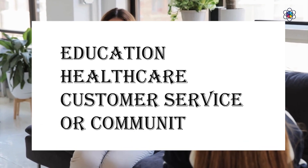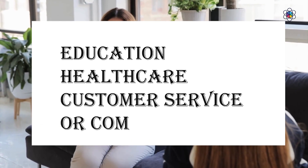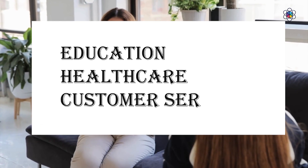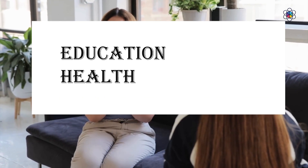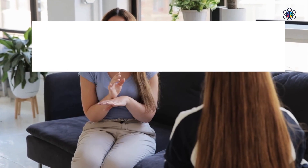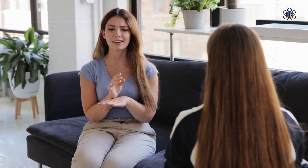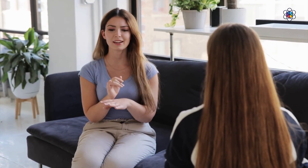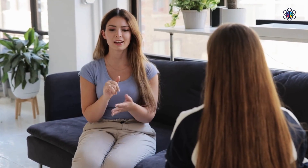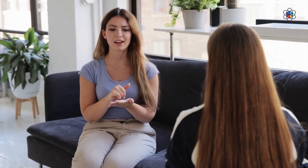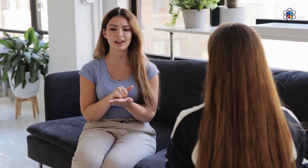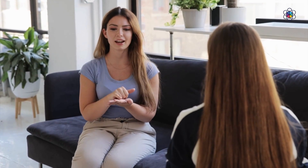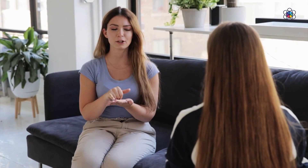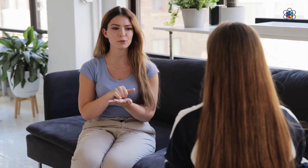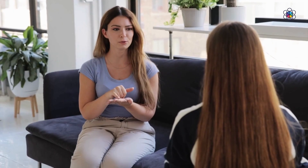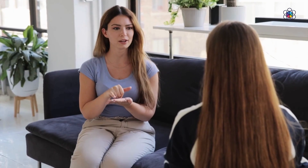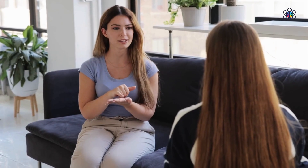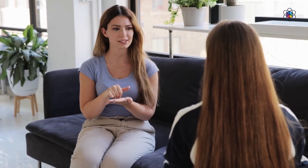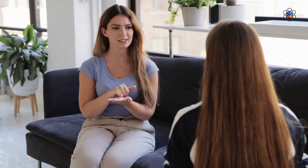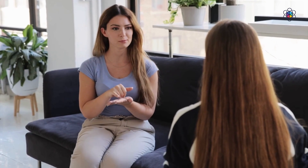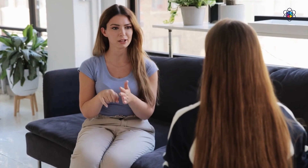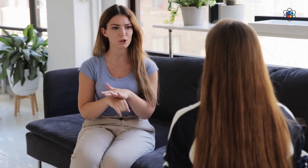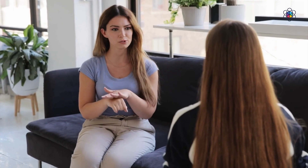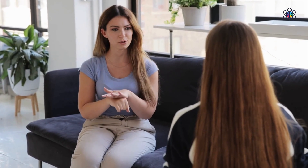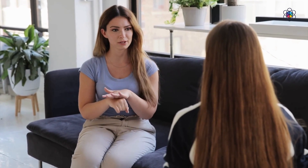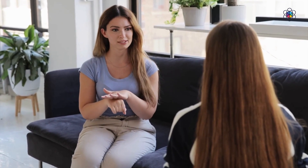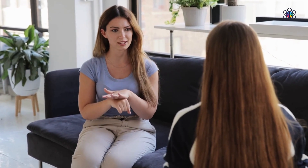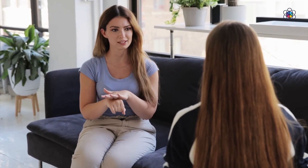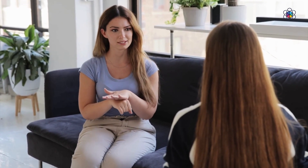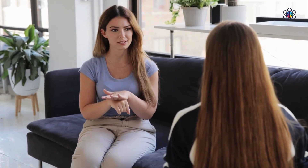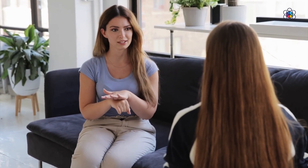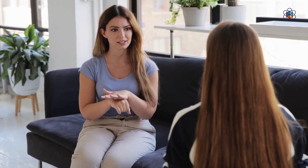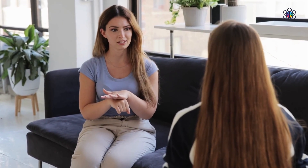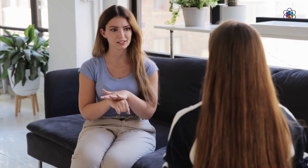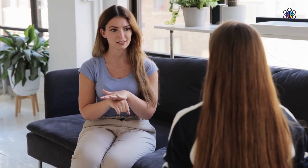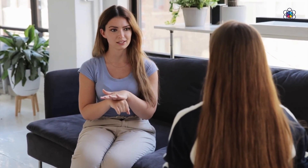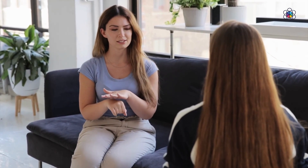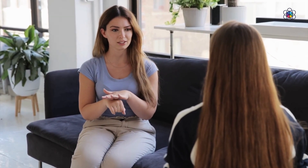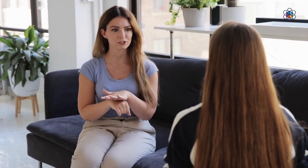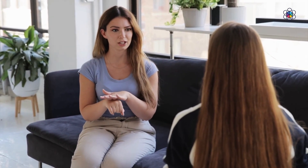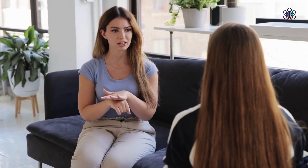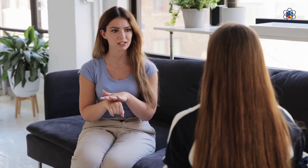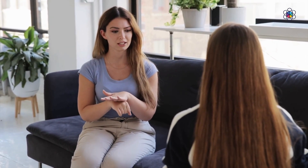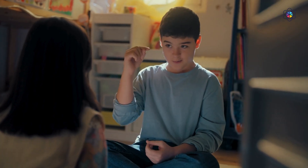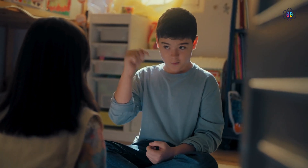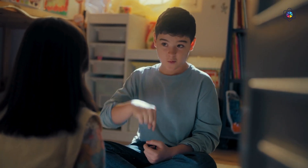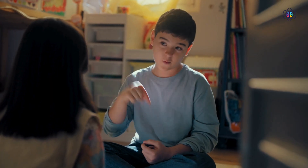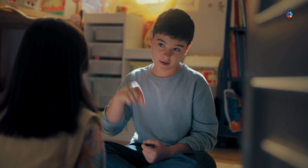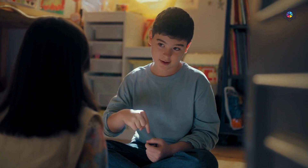community work, this skill adds genuine value to your CV and to your ability to connect with others. But beyond